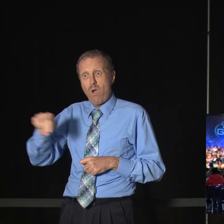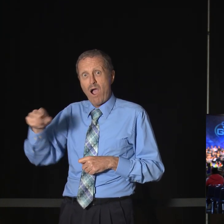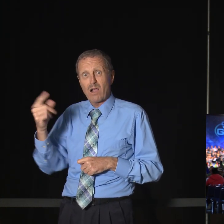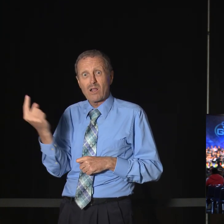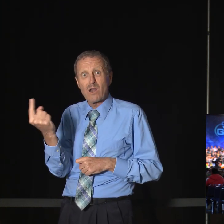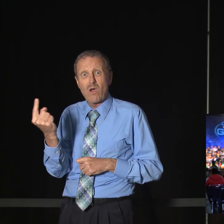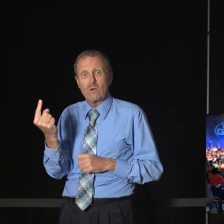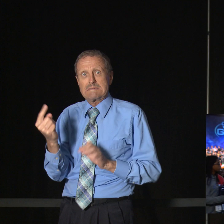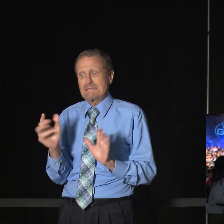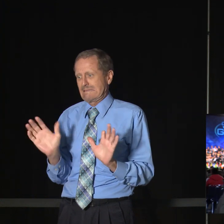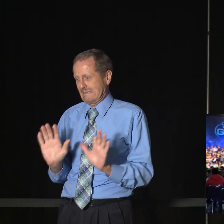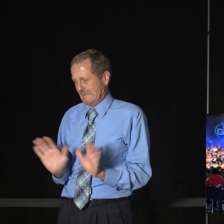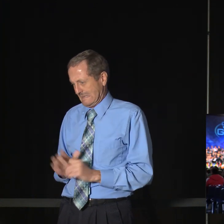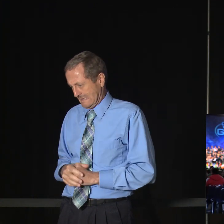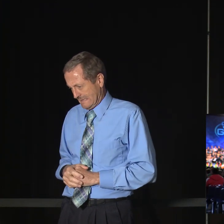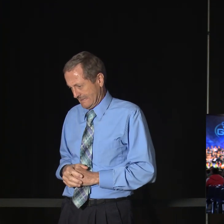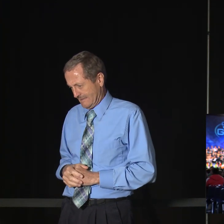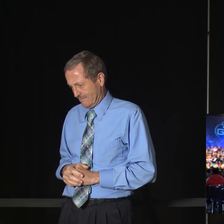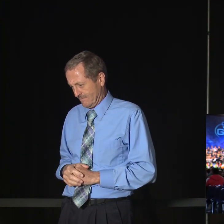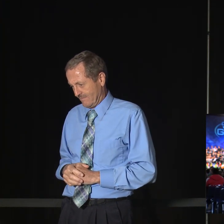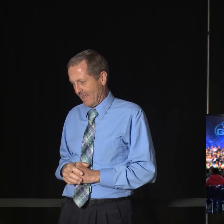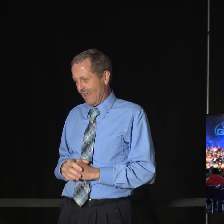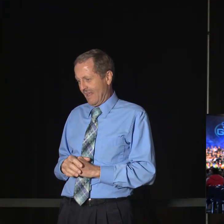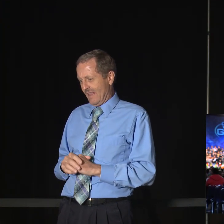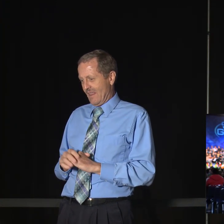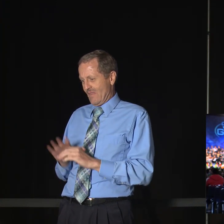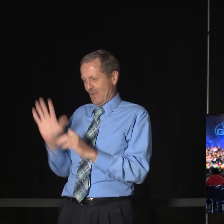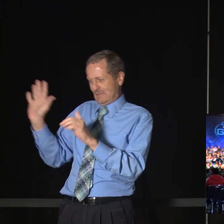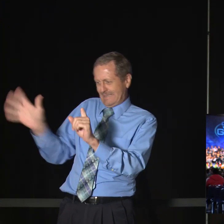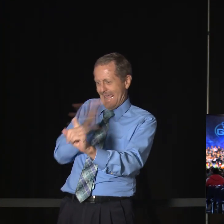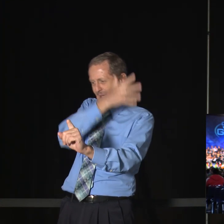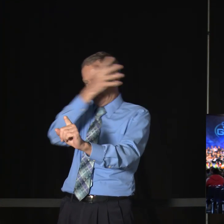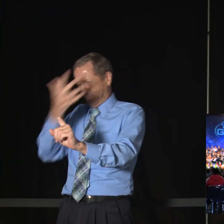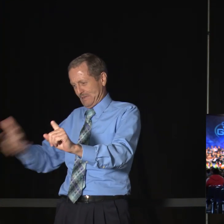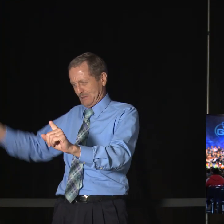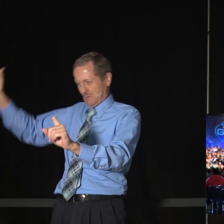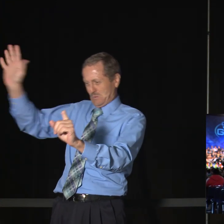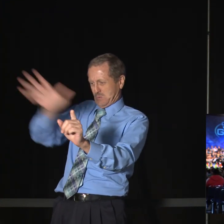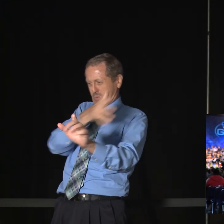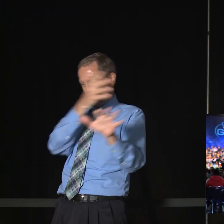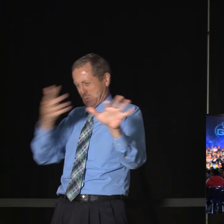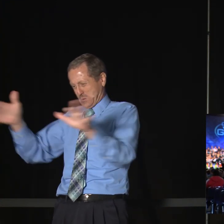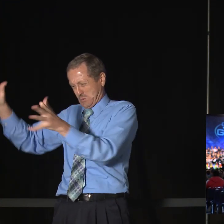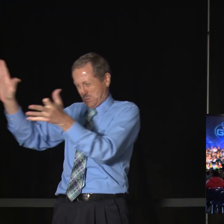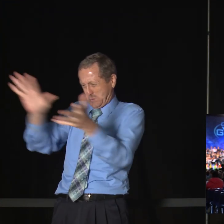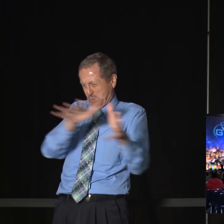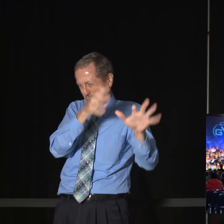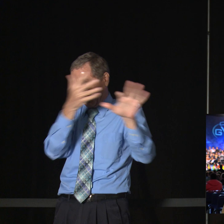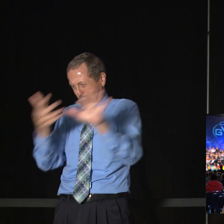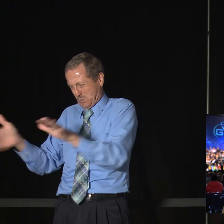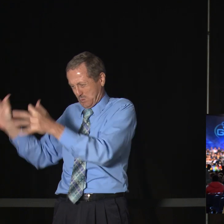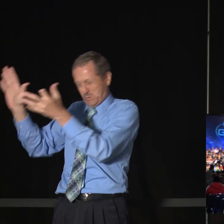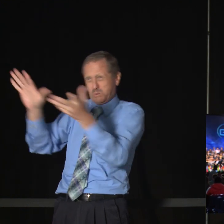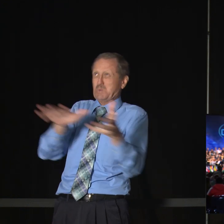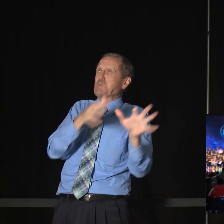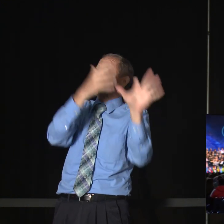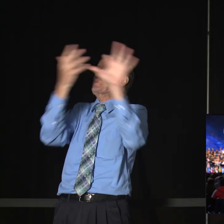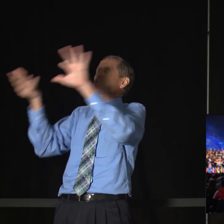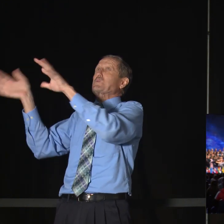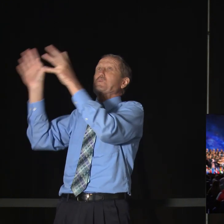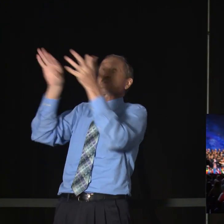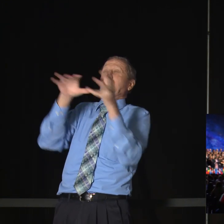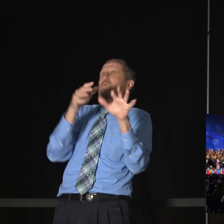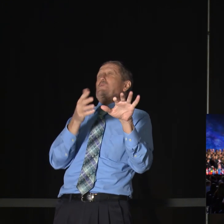we're looking forward to that message as well. So let's join the music on stage right now. Enjoy your evening. The best